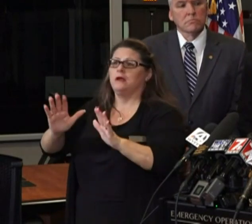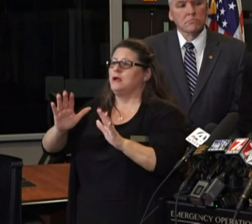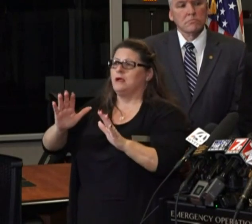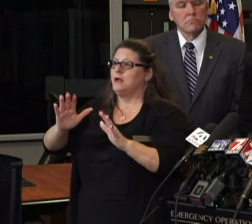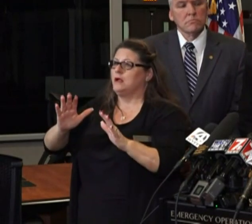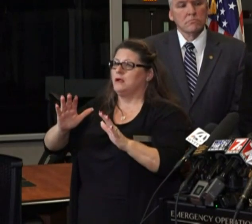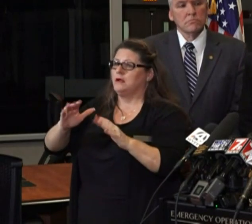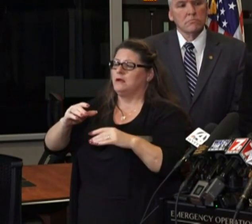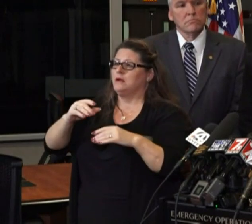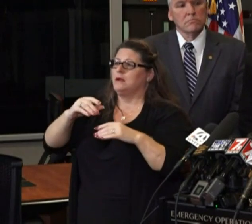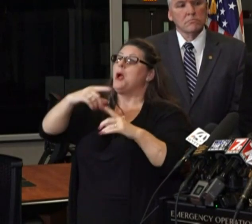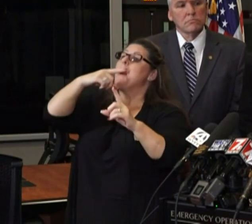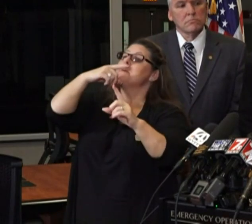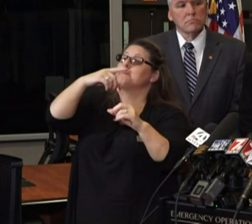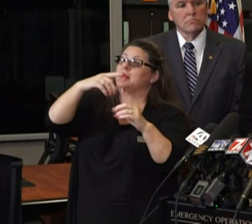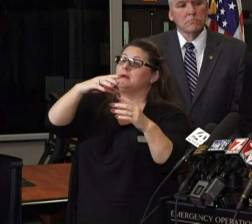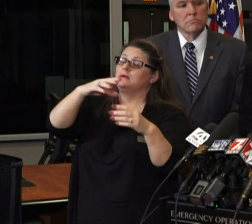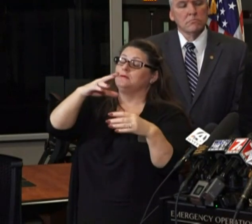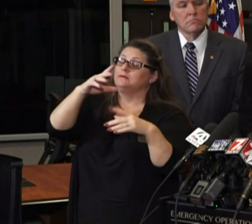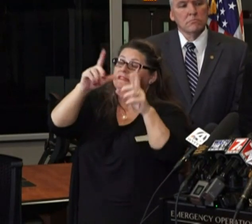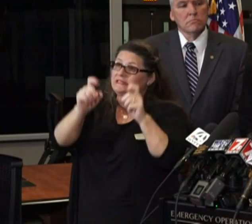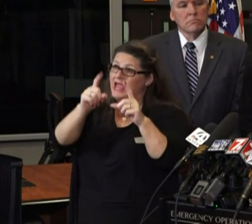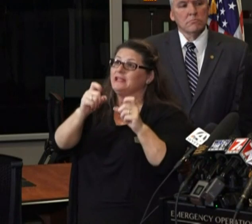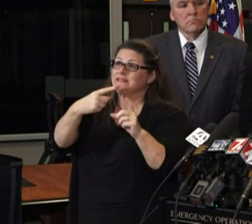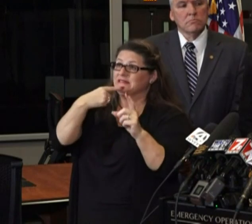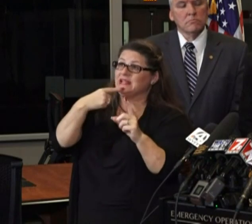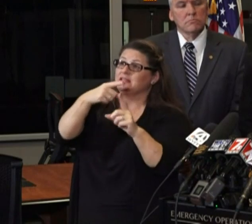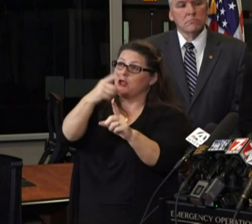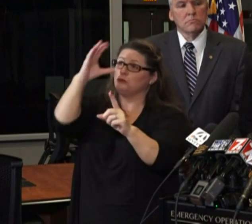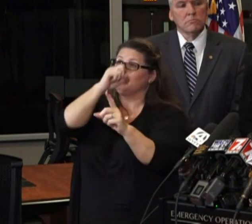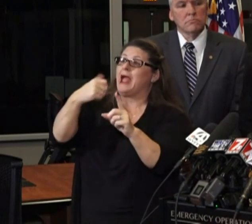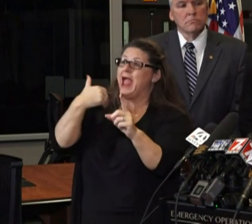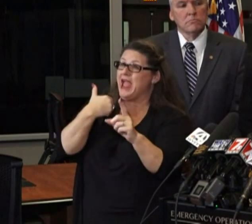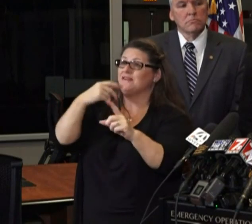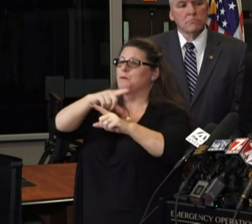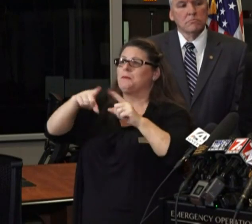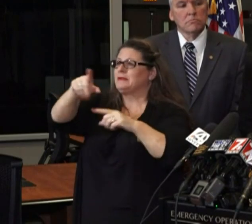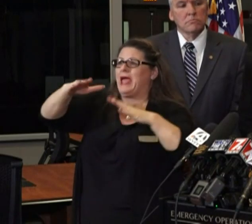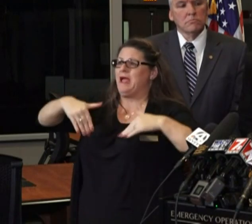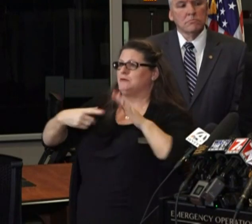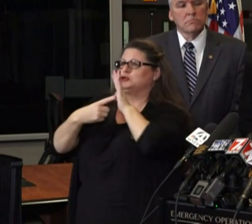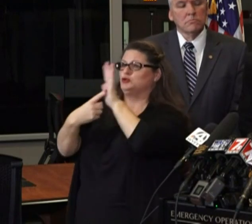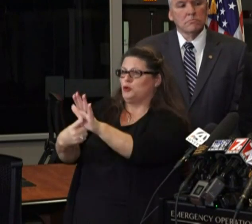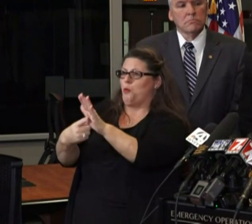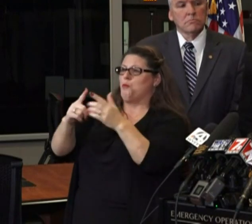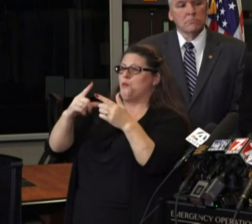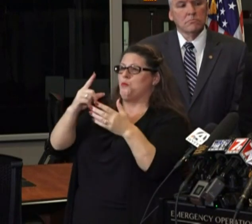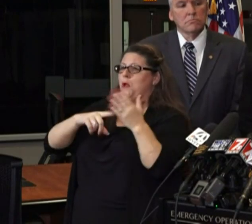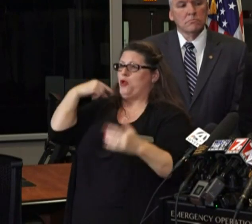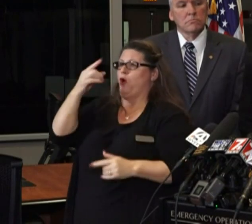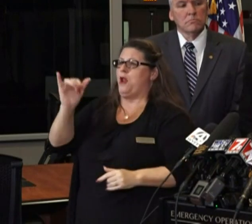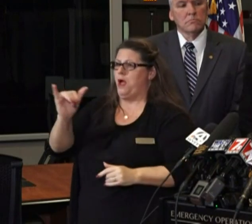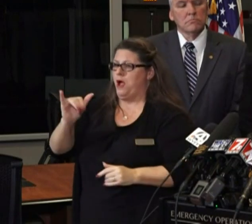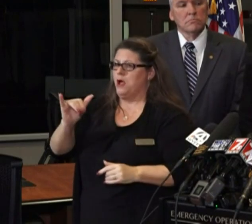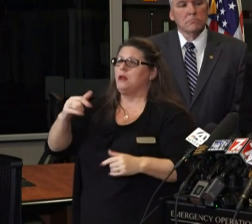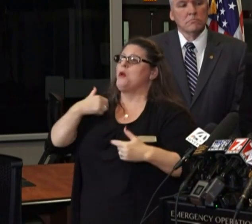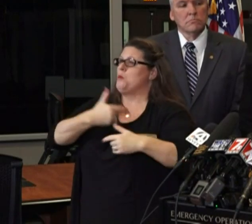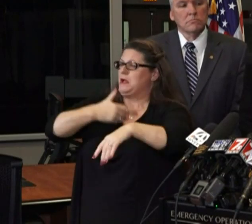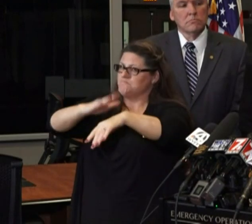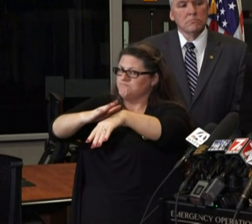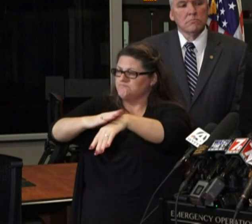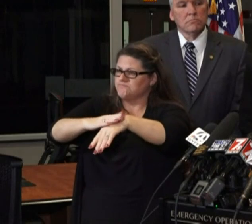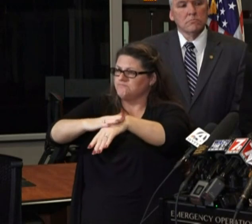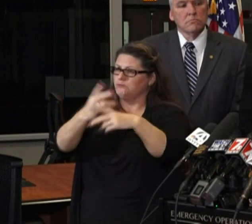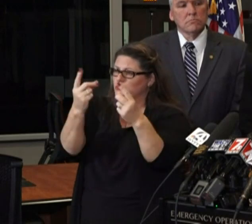for, to check their temperature on a daily basis, and what symptoms to report should they become ill. That's the